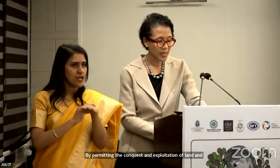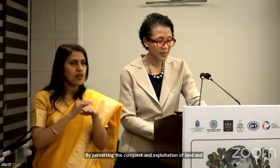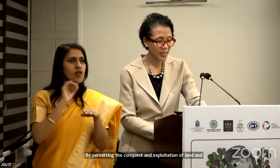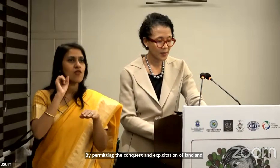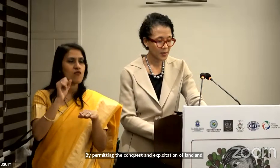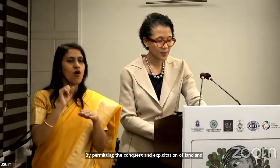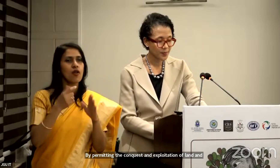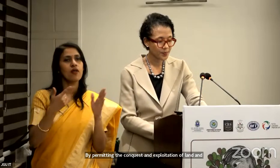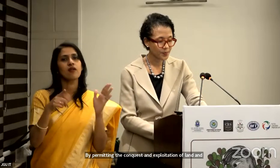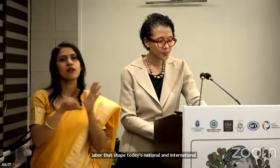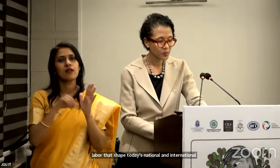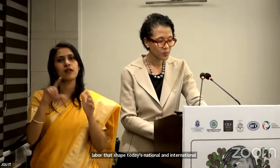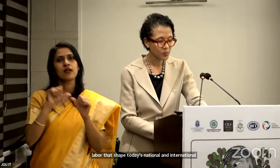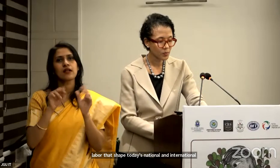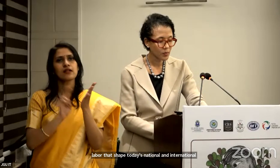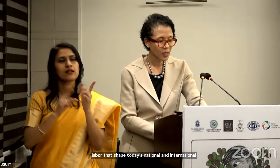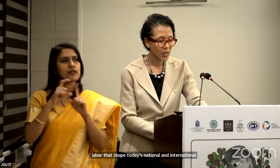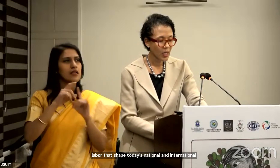international landscapes.